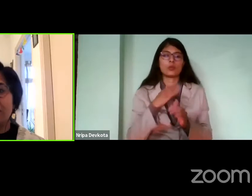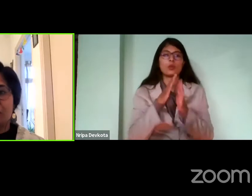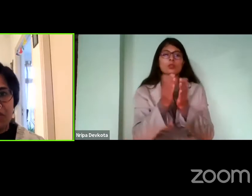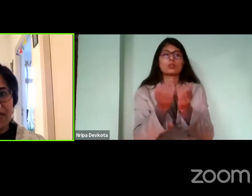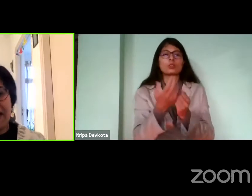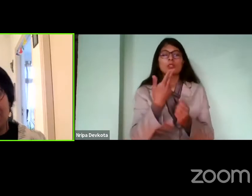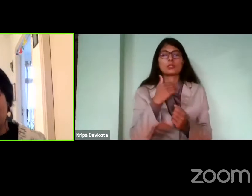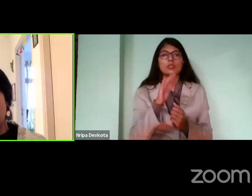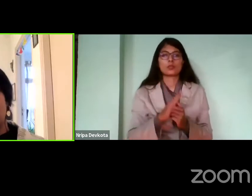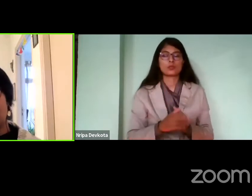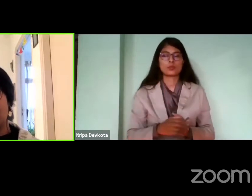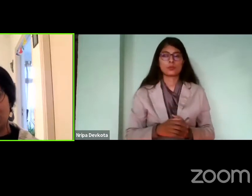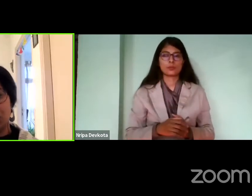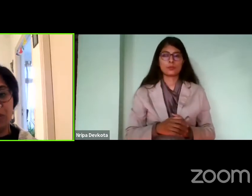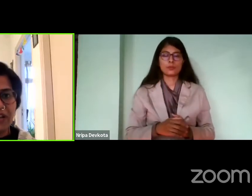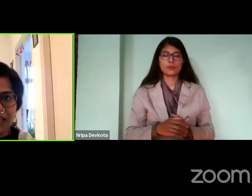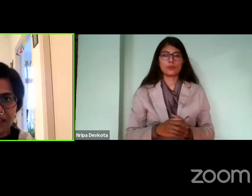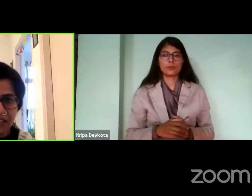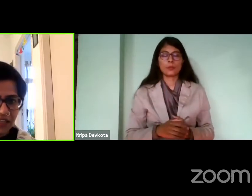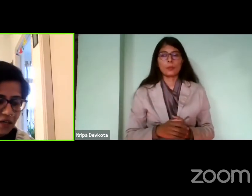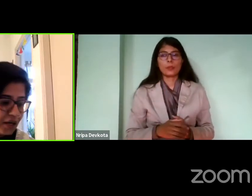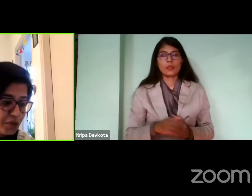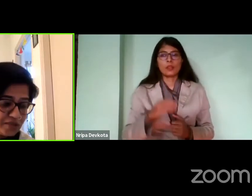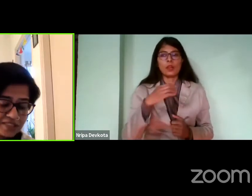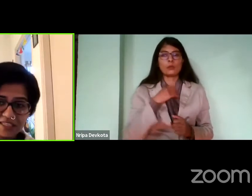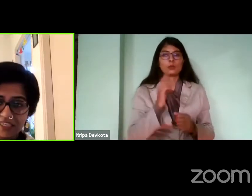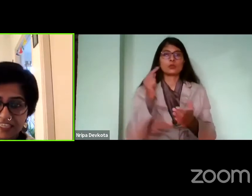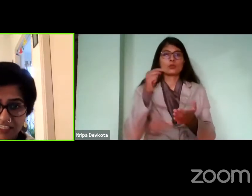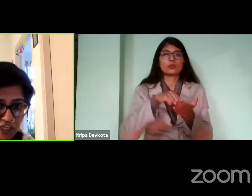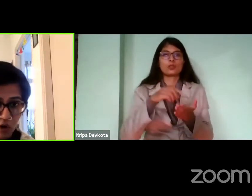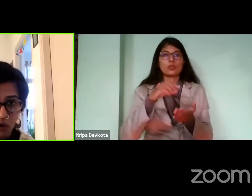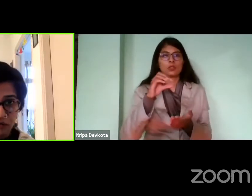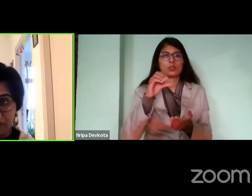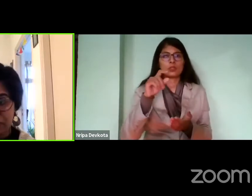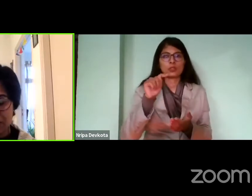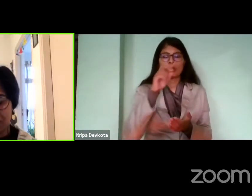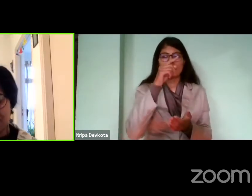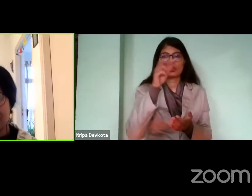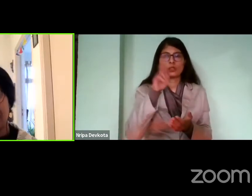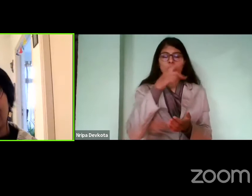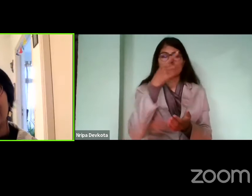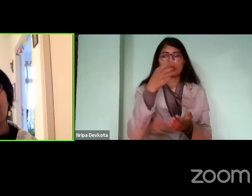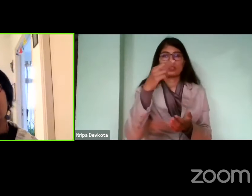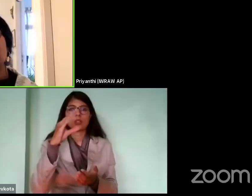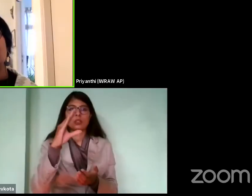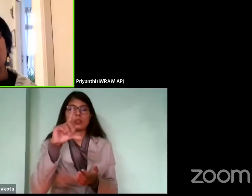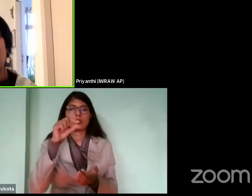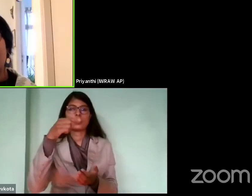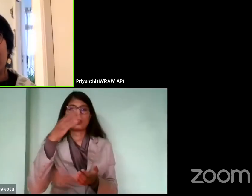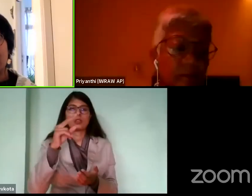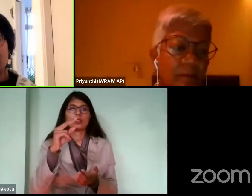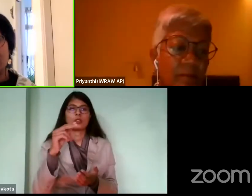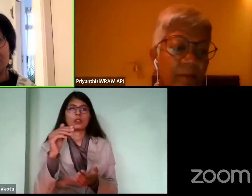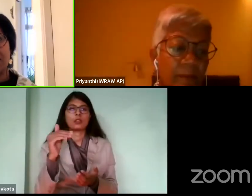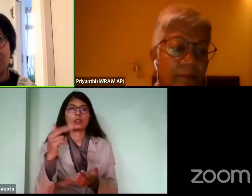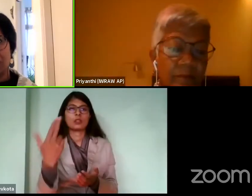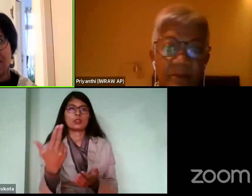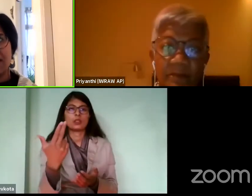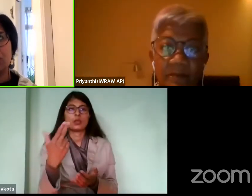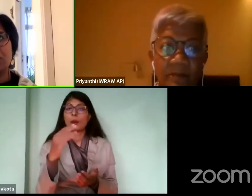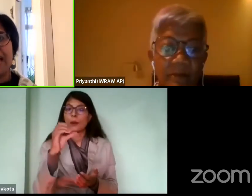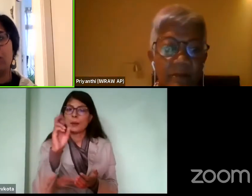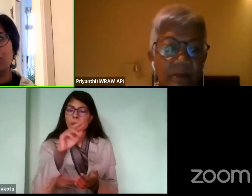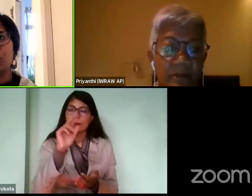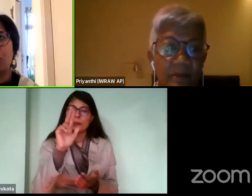foremost, we'll kind of go to Priyanthi, who's the ED of Eurasia Pacific, to talk about just